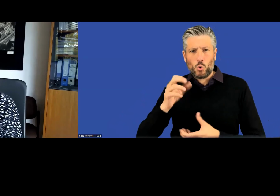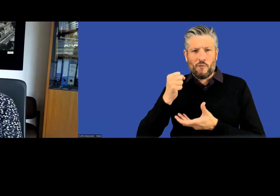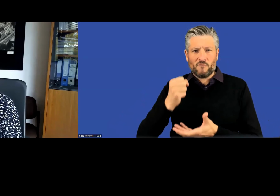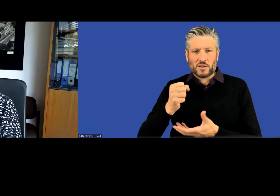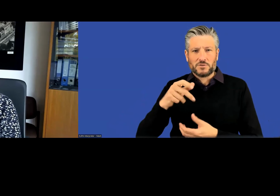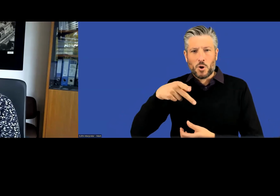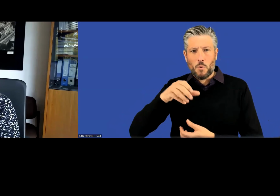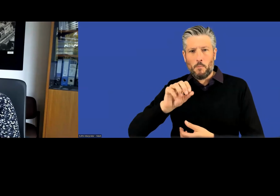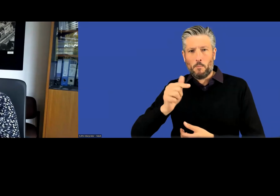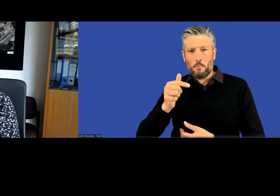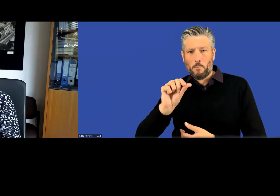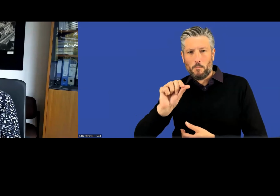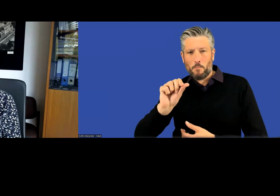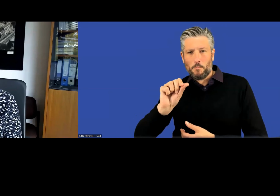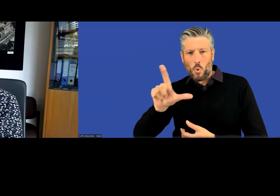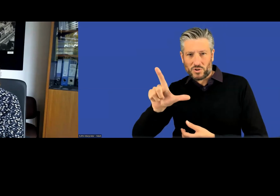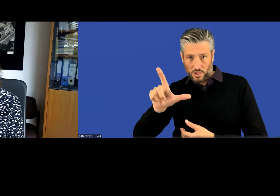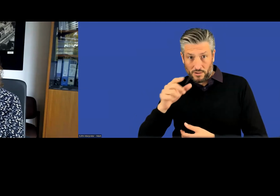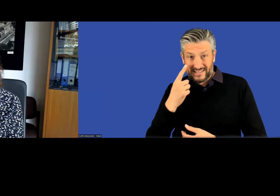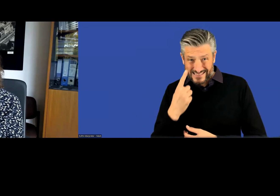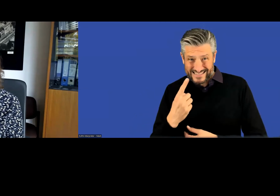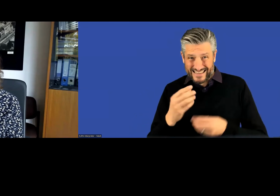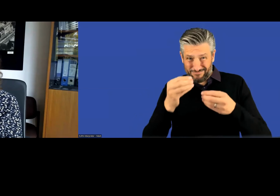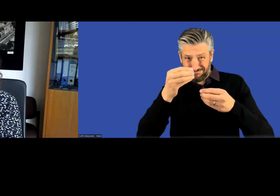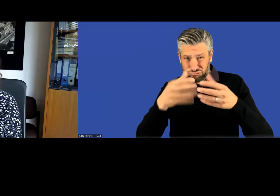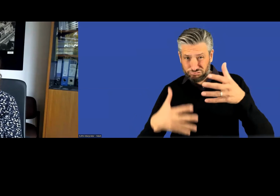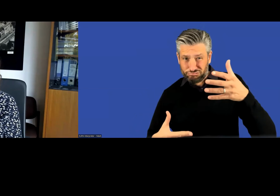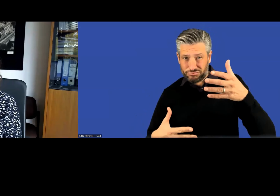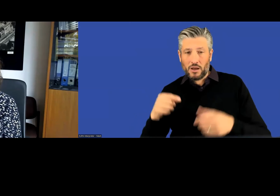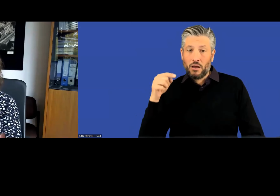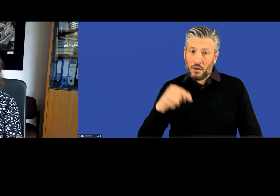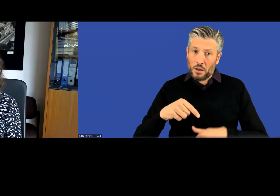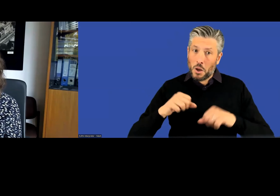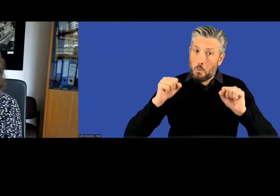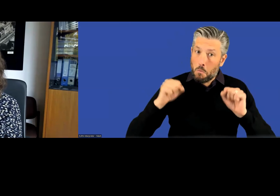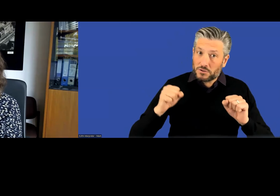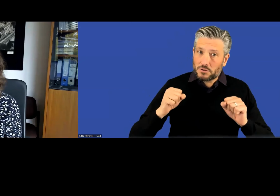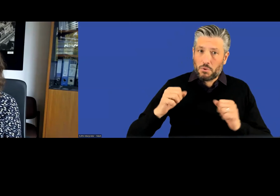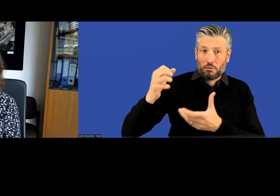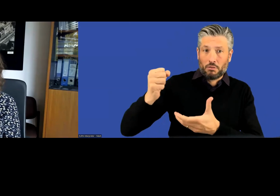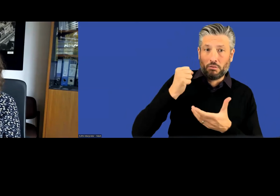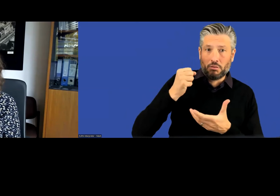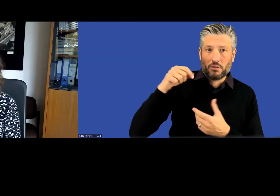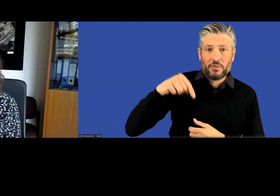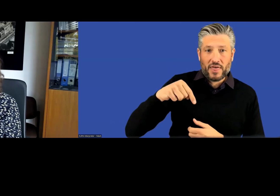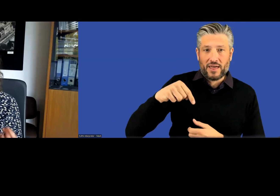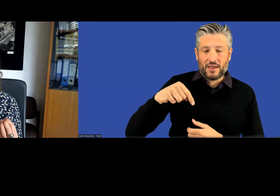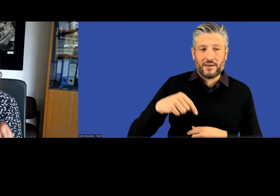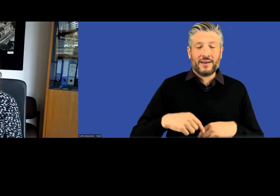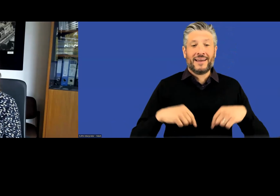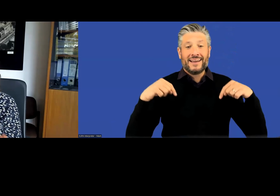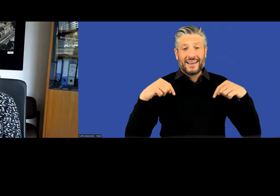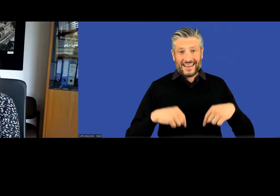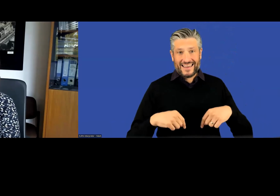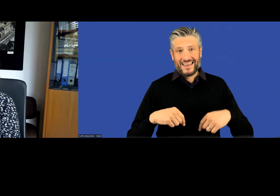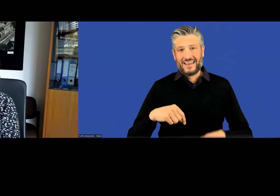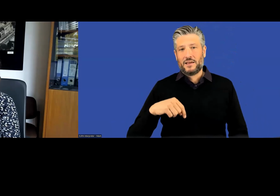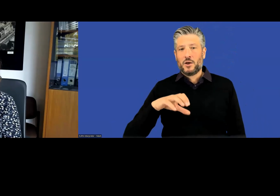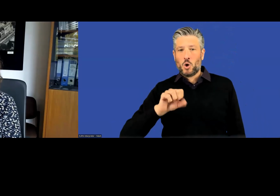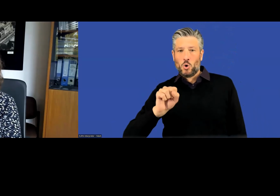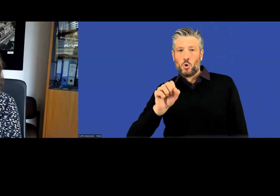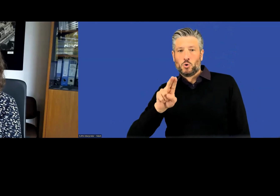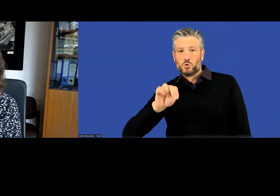are delighted in the Commission when EU funded projects have an afterlife. In this case, Suit's case has a real